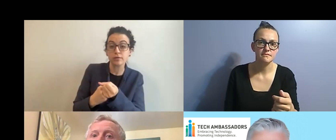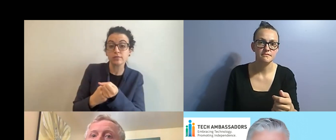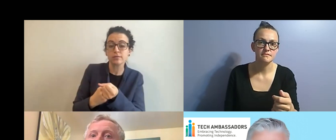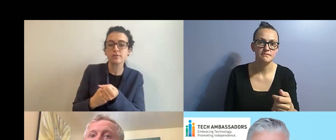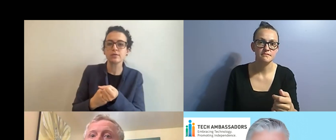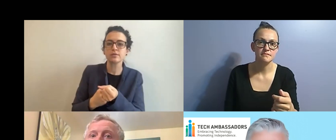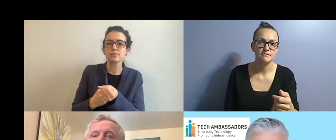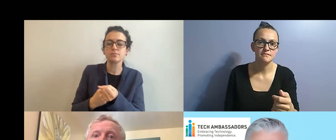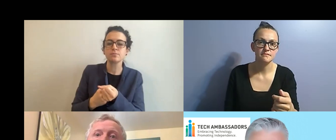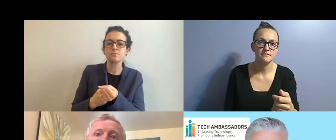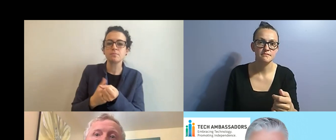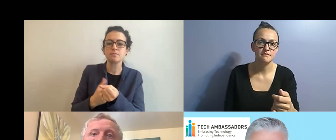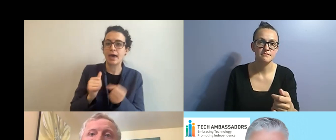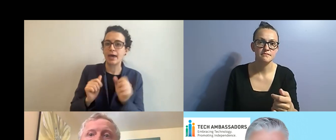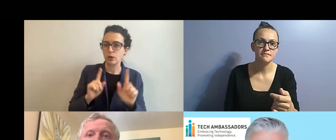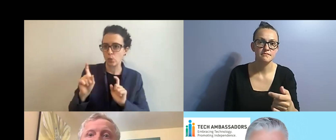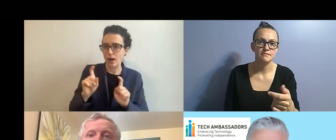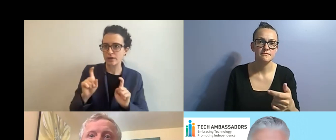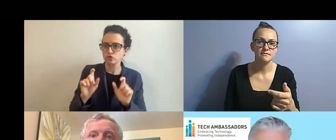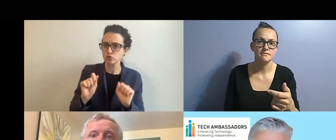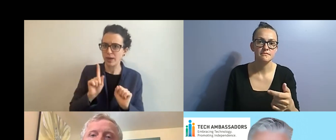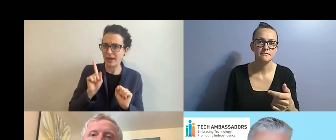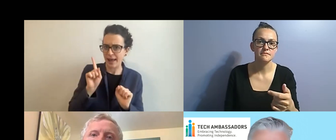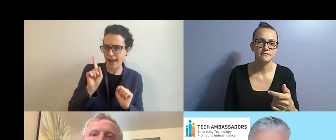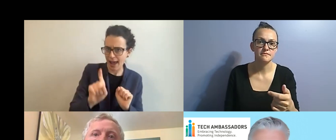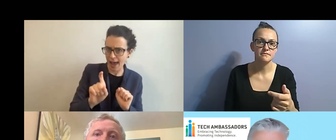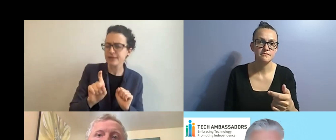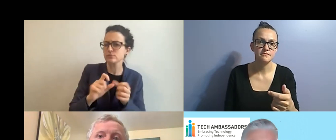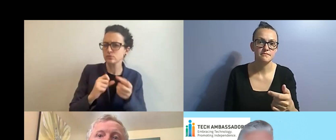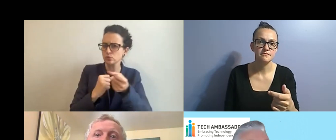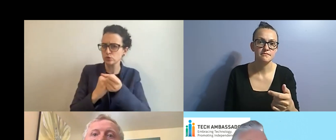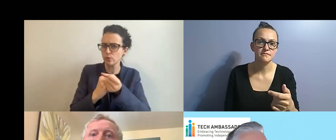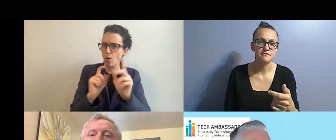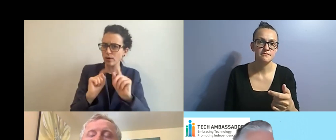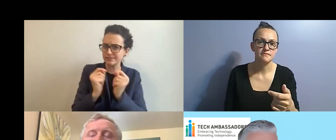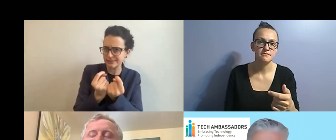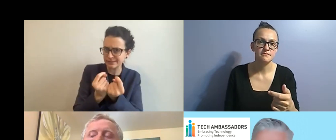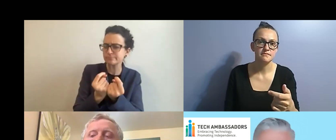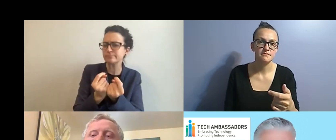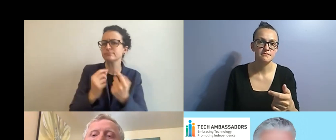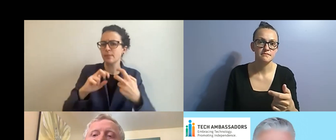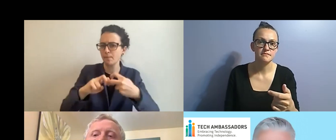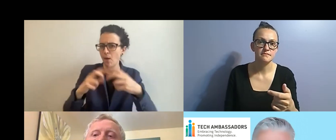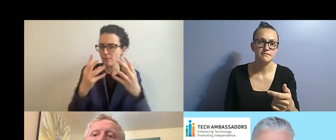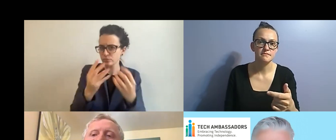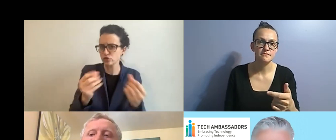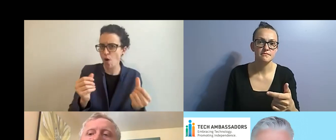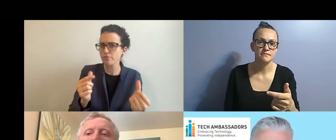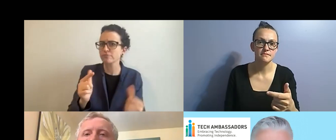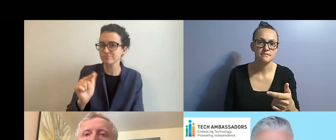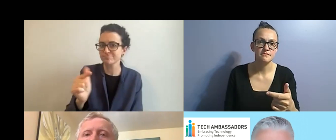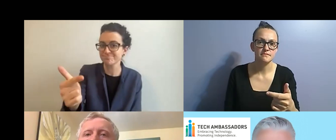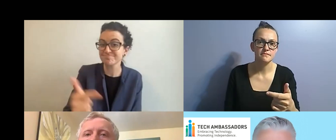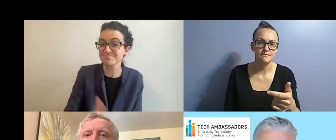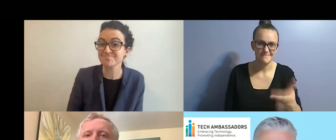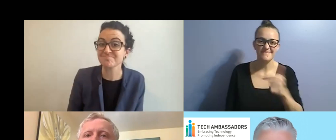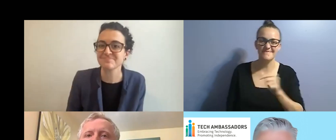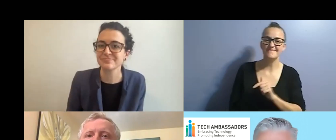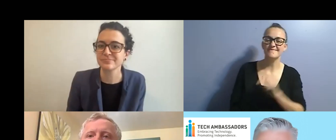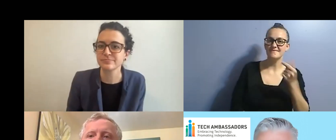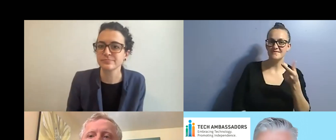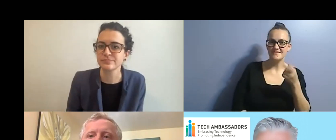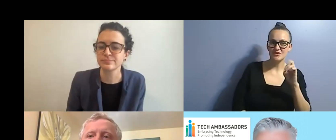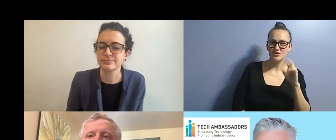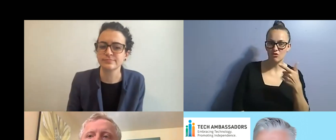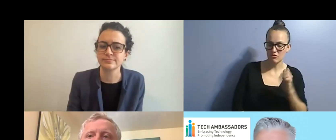the support team about those concerns, how we can fix those. Yeah, what a great point. You know, that